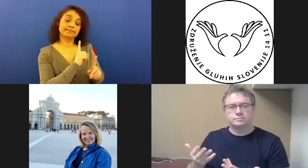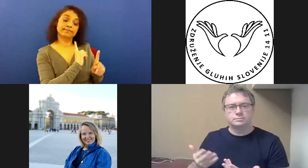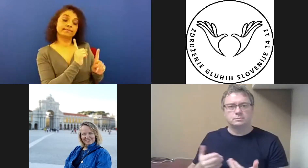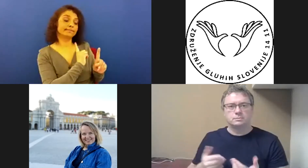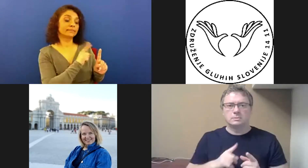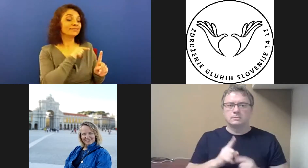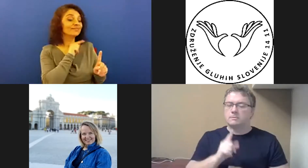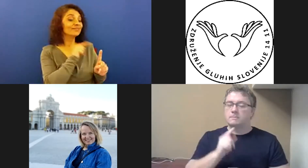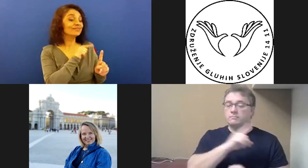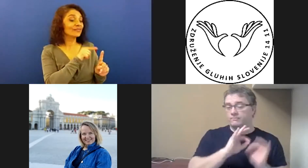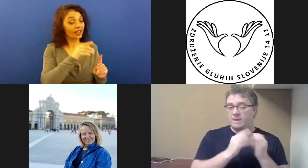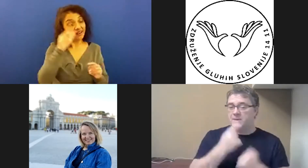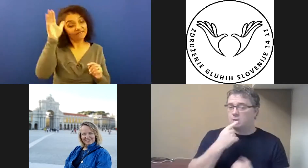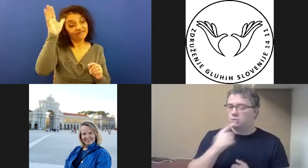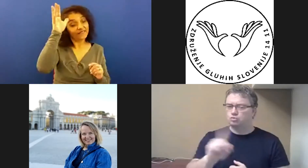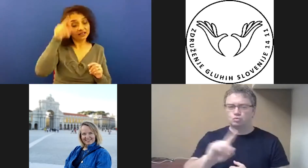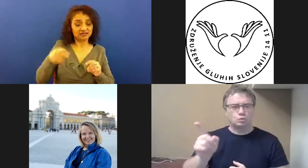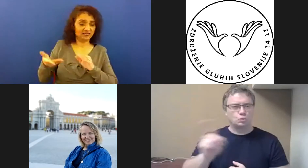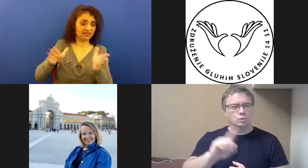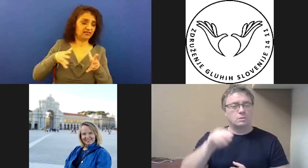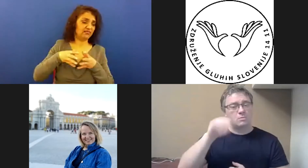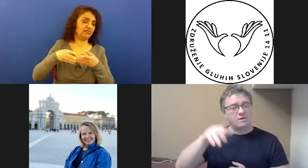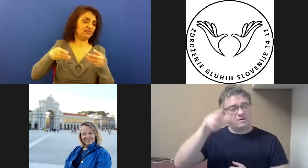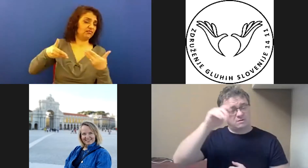father, stood up for myself.